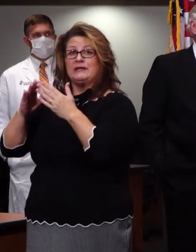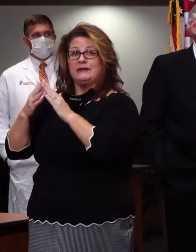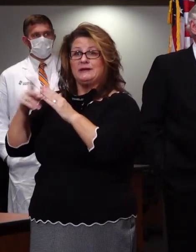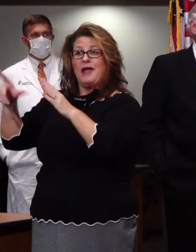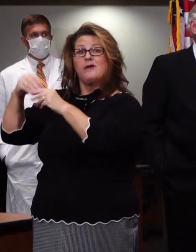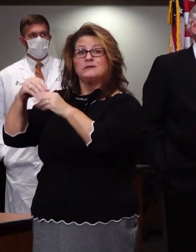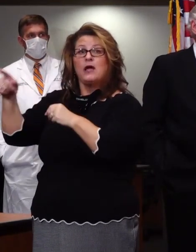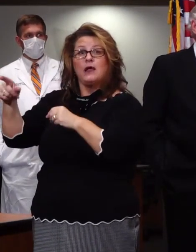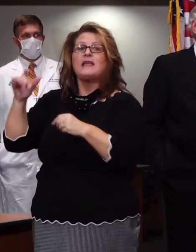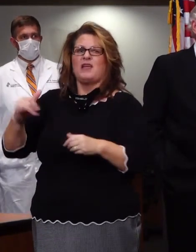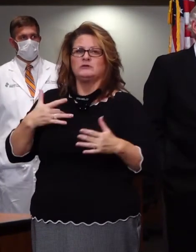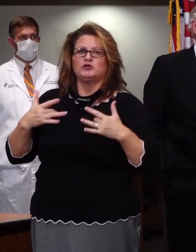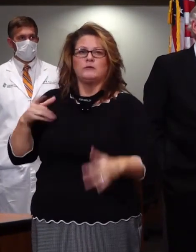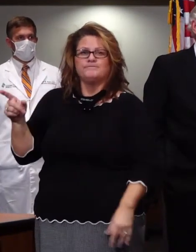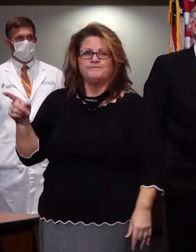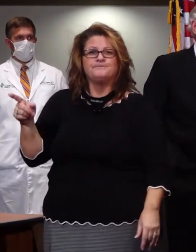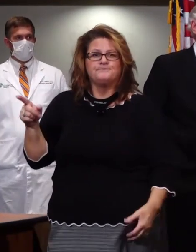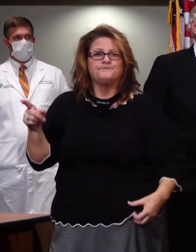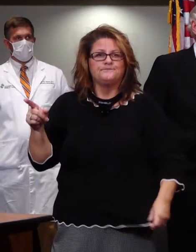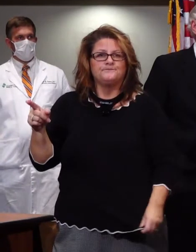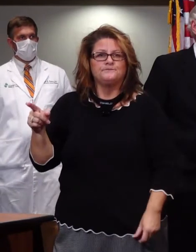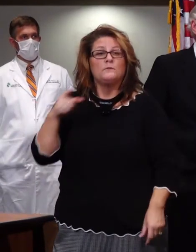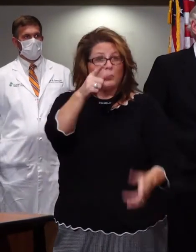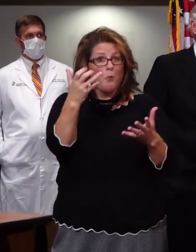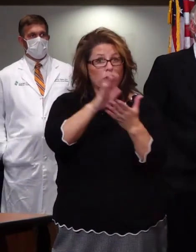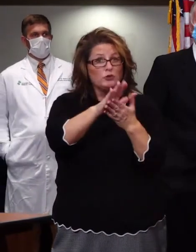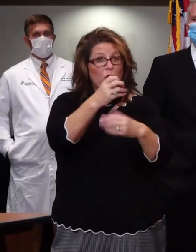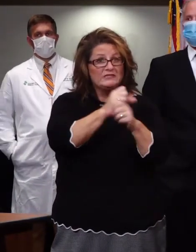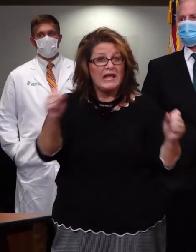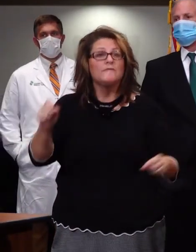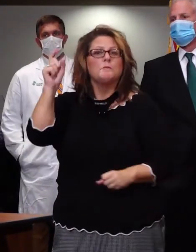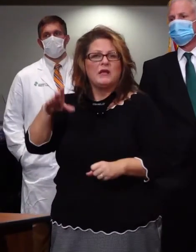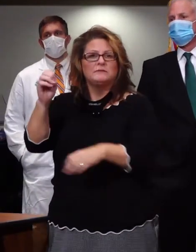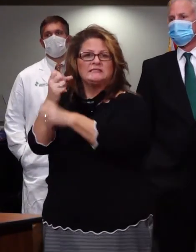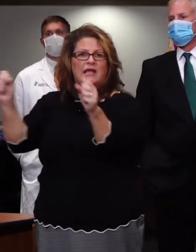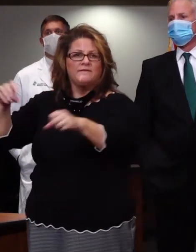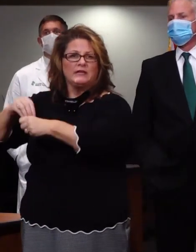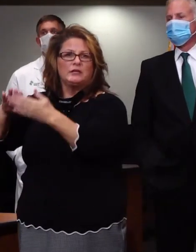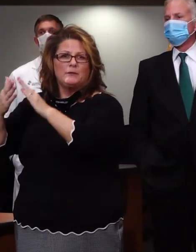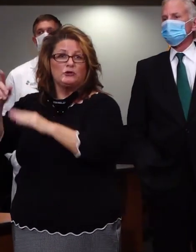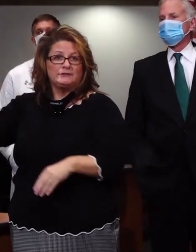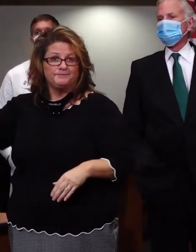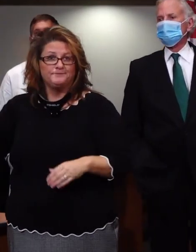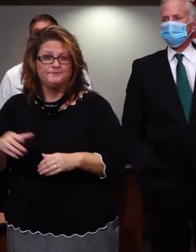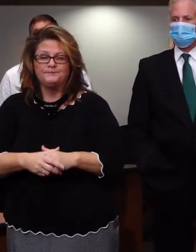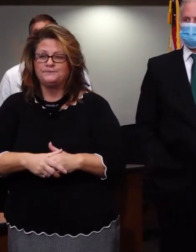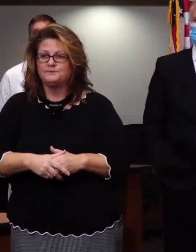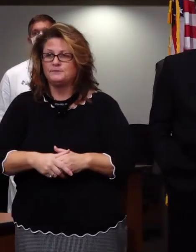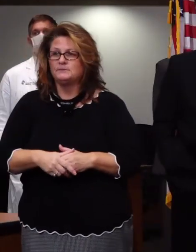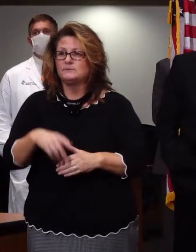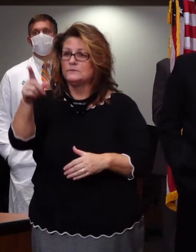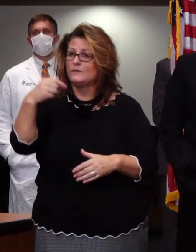message that we have to make our community safer to make our schools safer. And by seeing the community spread, rising, ultimately, some of these schools have